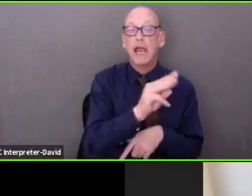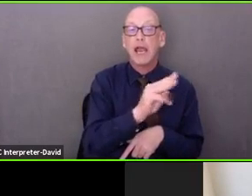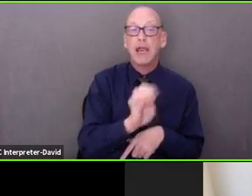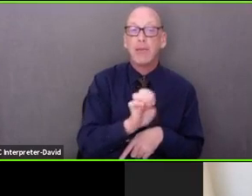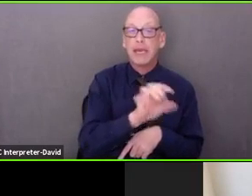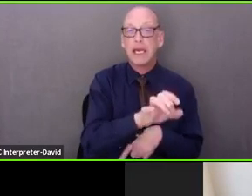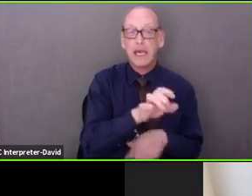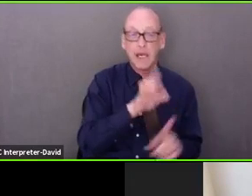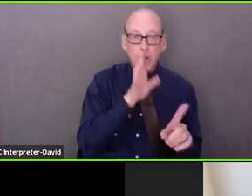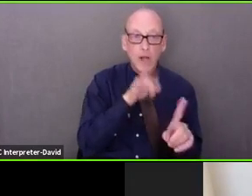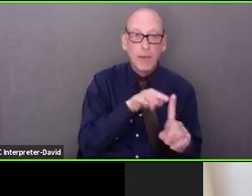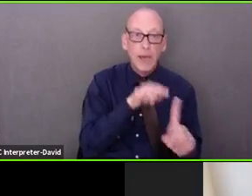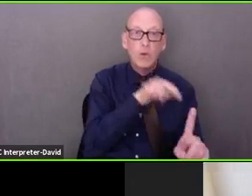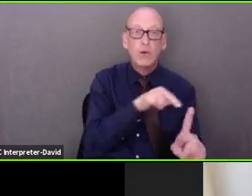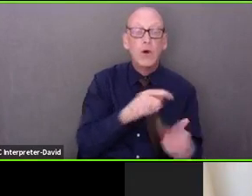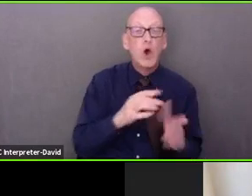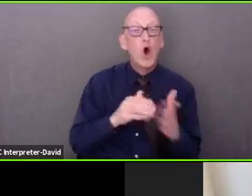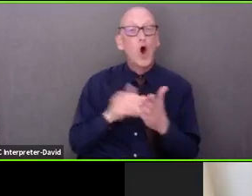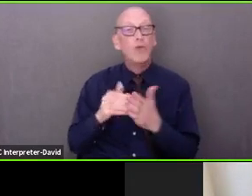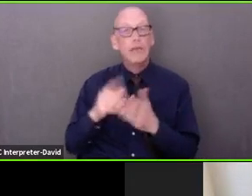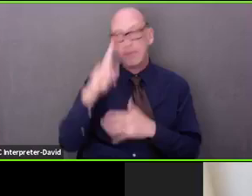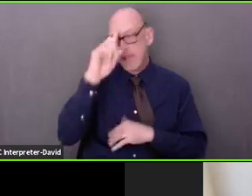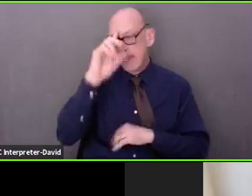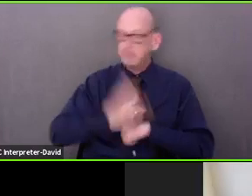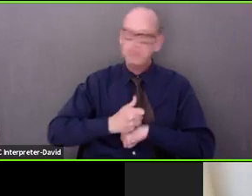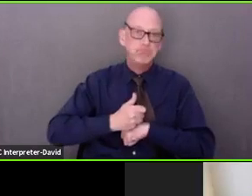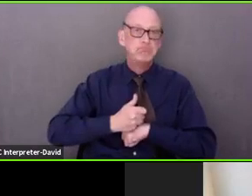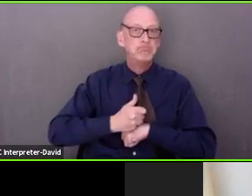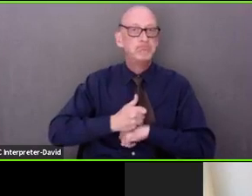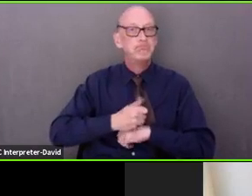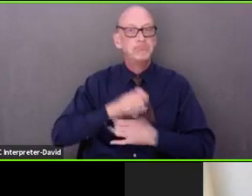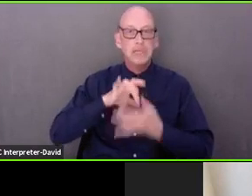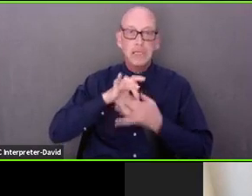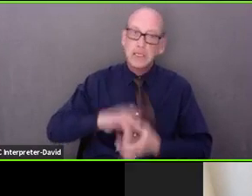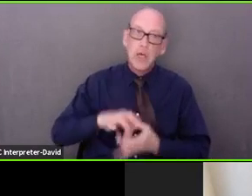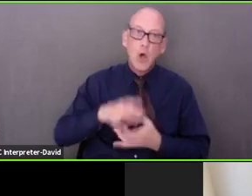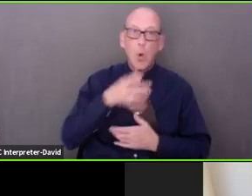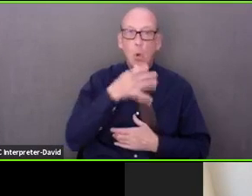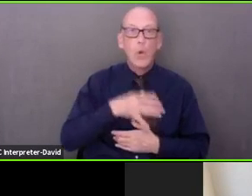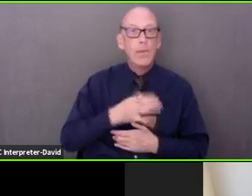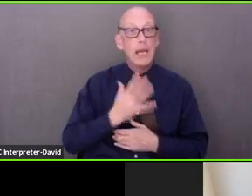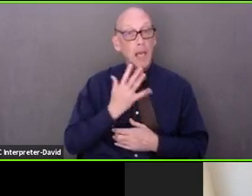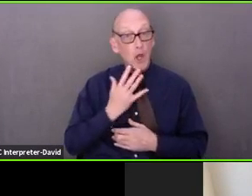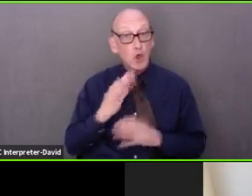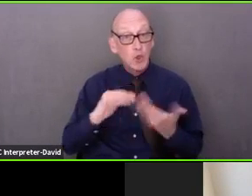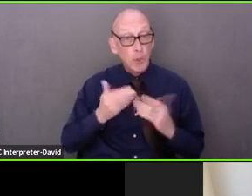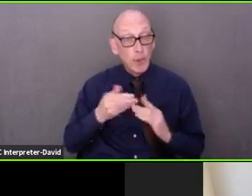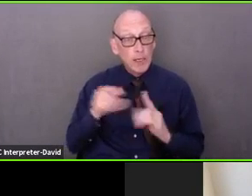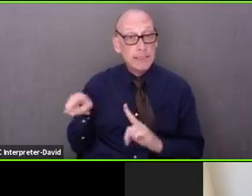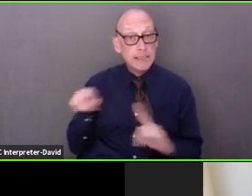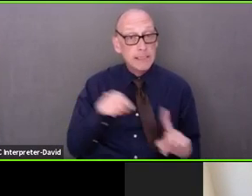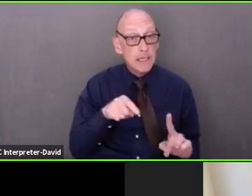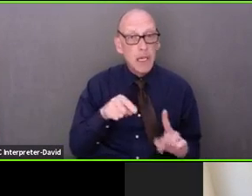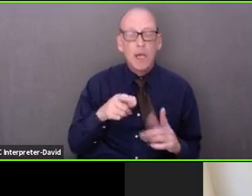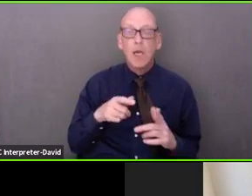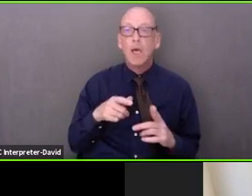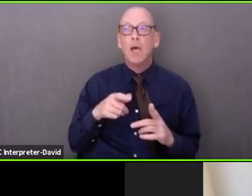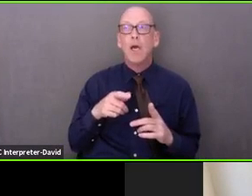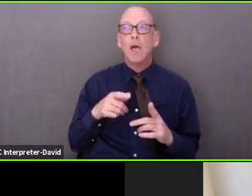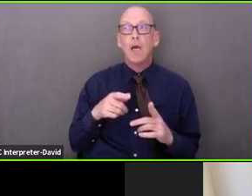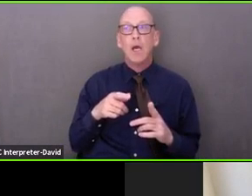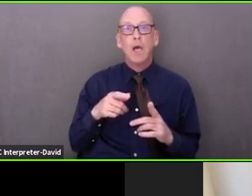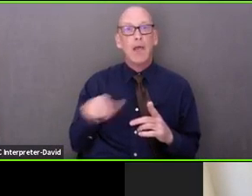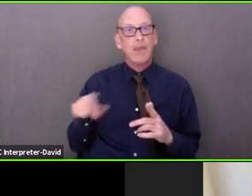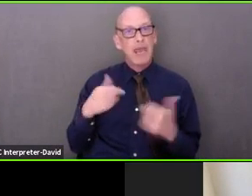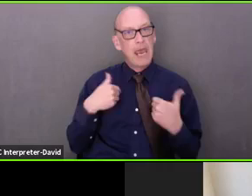oftentimes there are mindsets, in particular in women of color communities, that take a